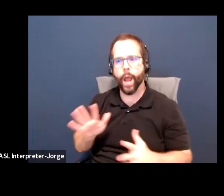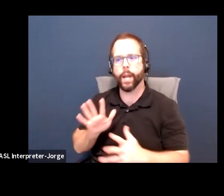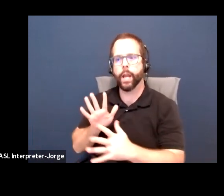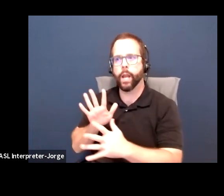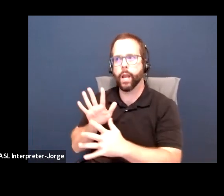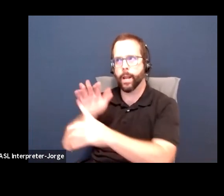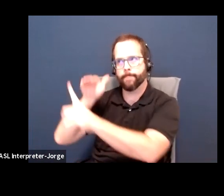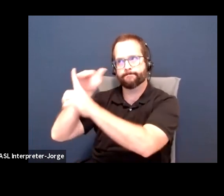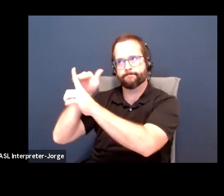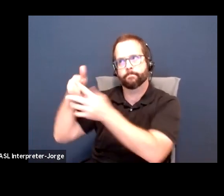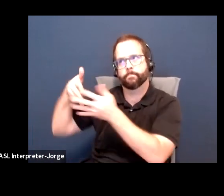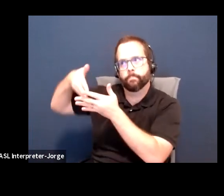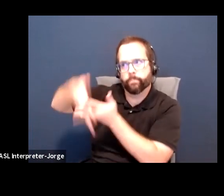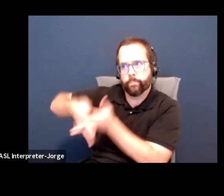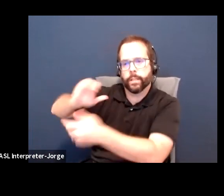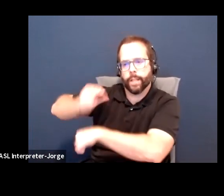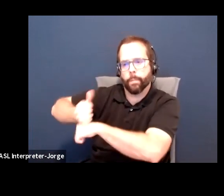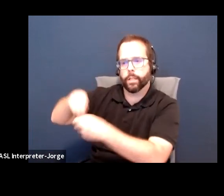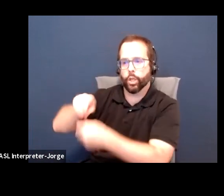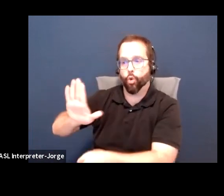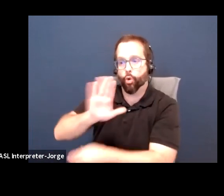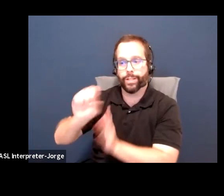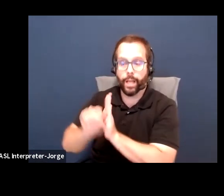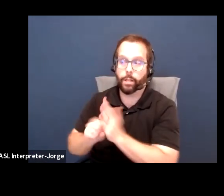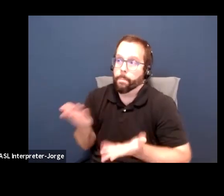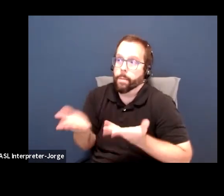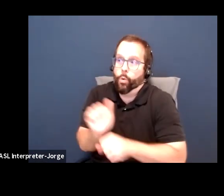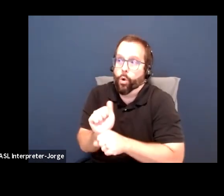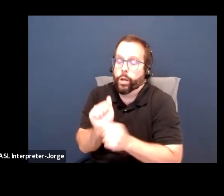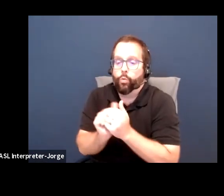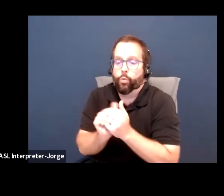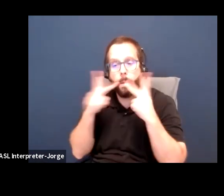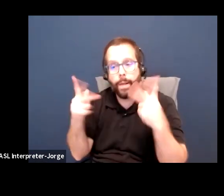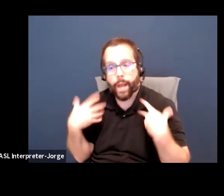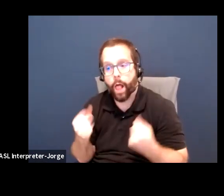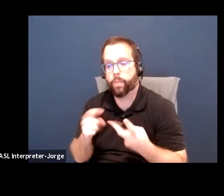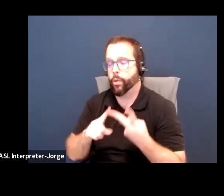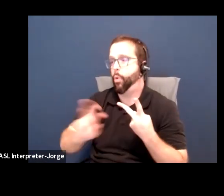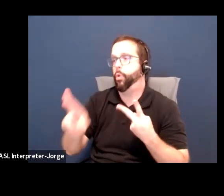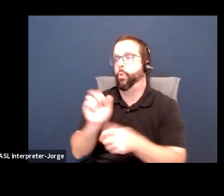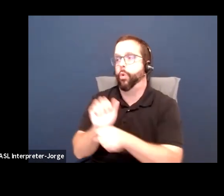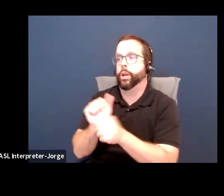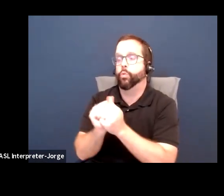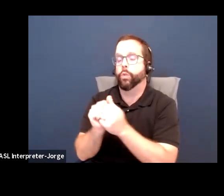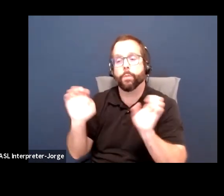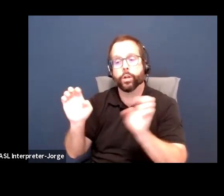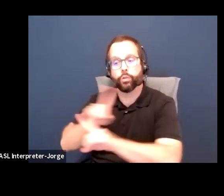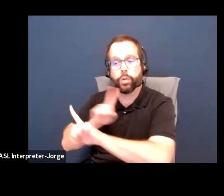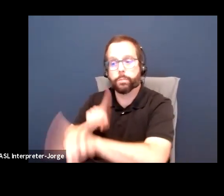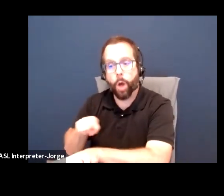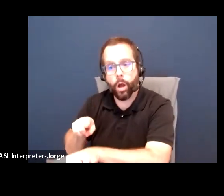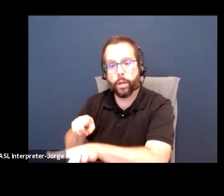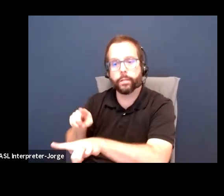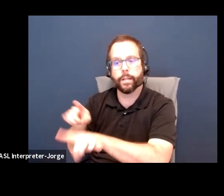with public health or emergency response in addressing some of those needs. So I